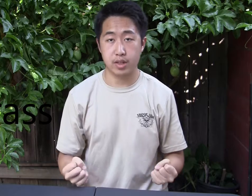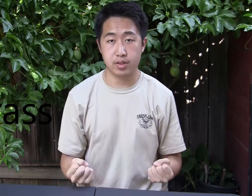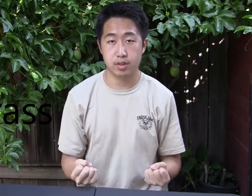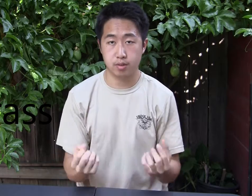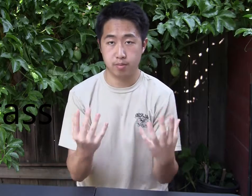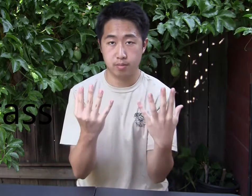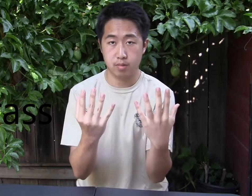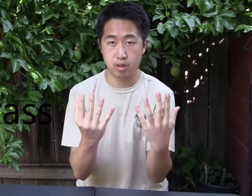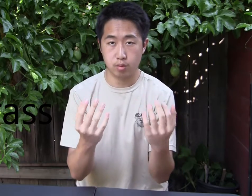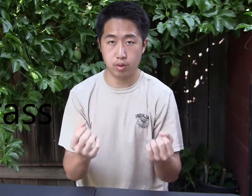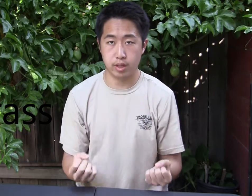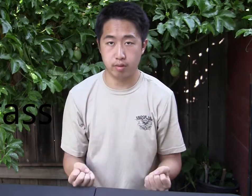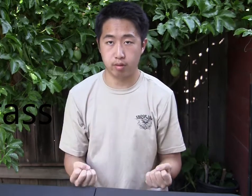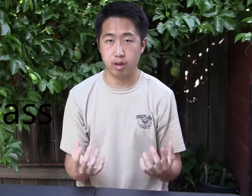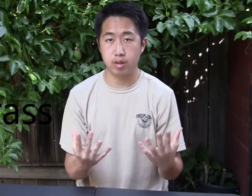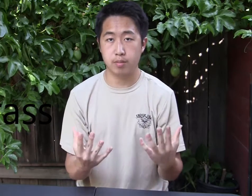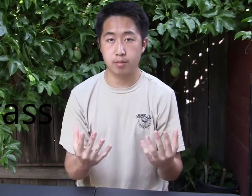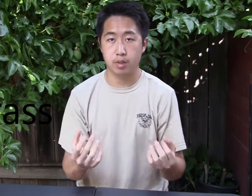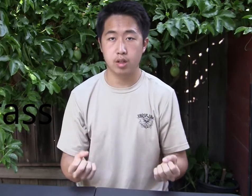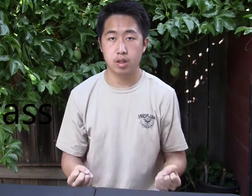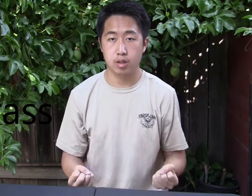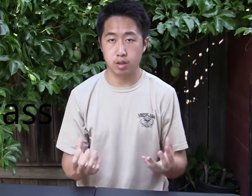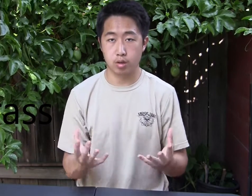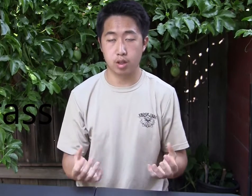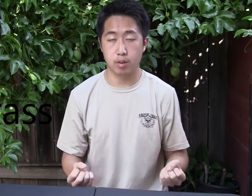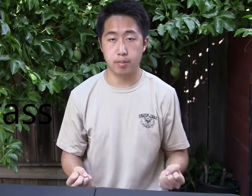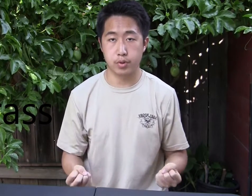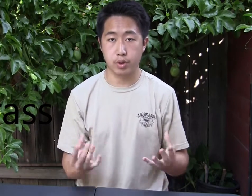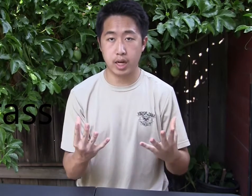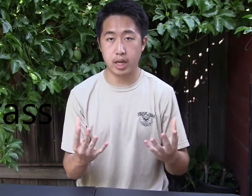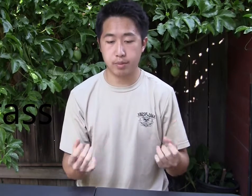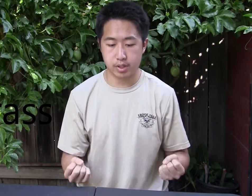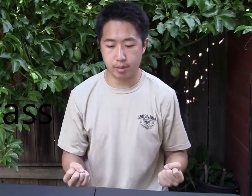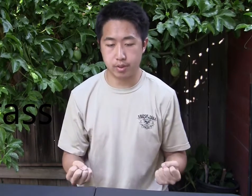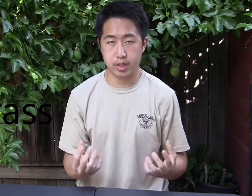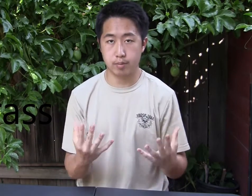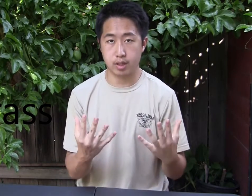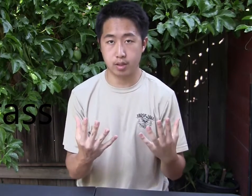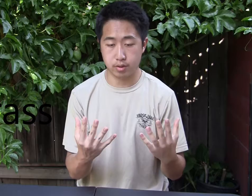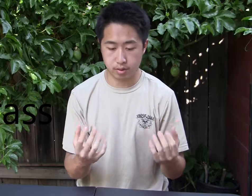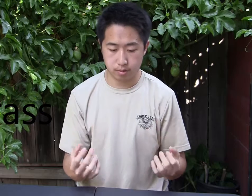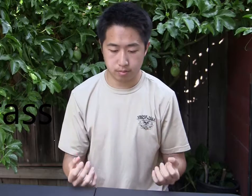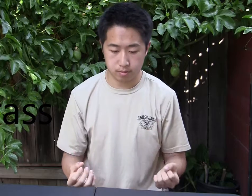Grass grows out of the ground. Don't come up too high because that means something else.